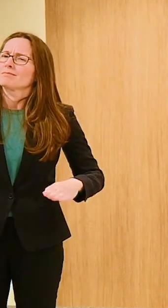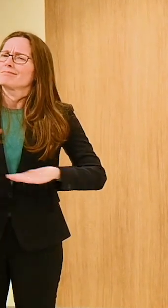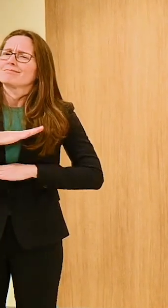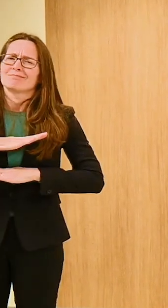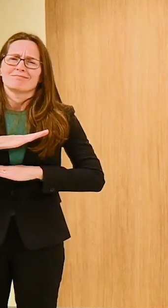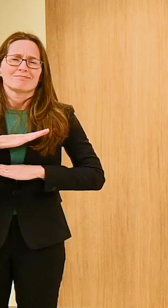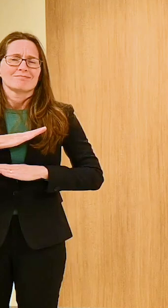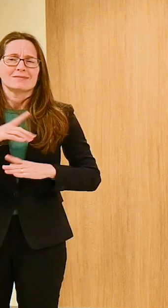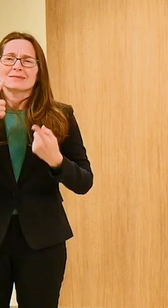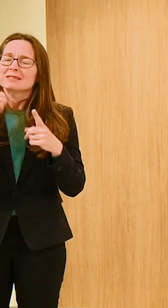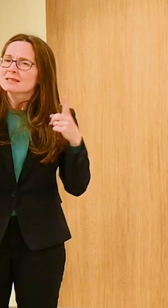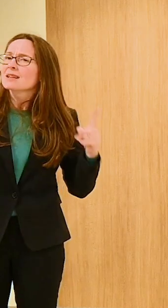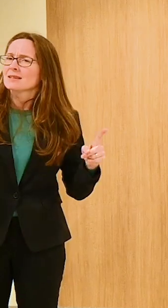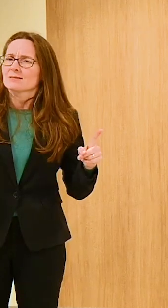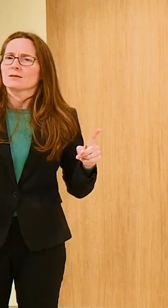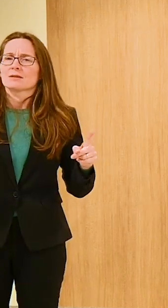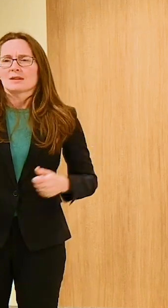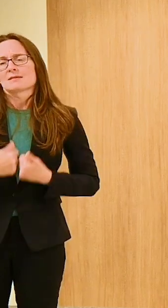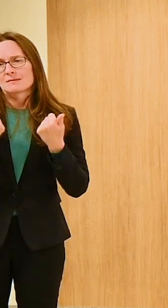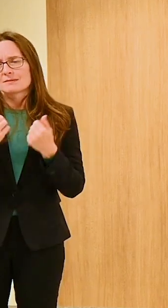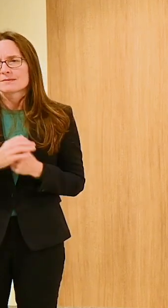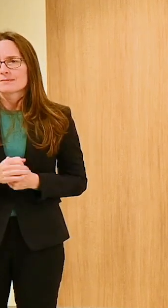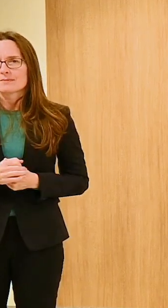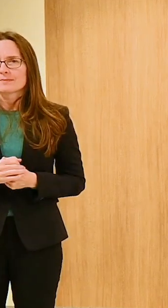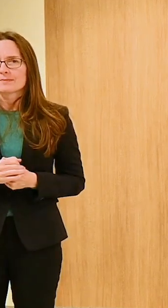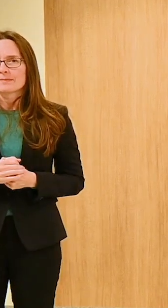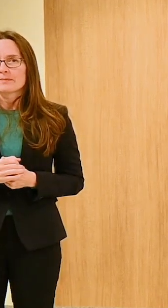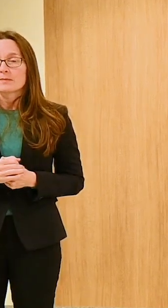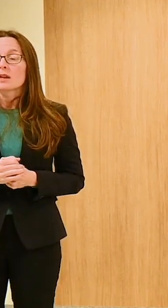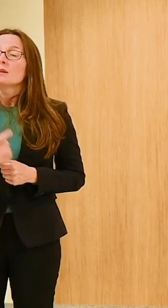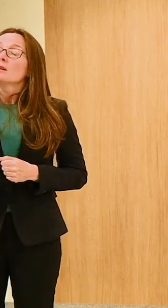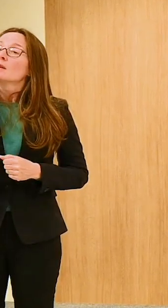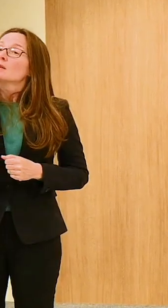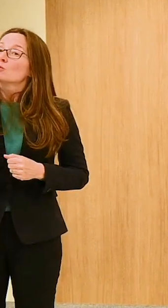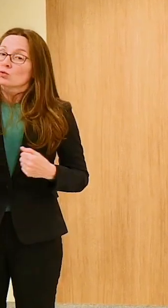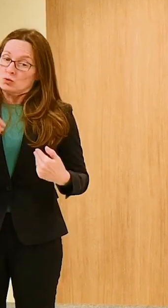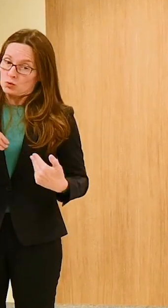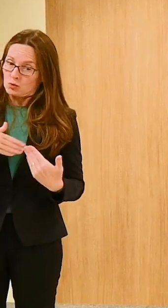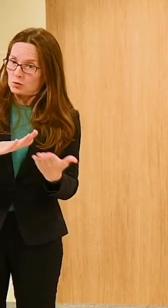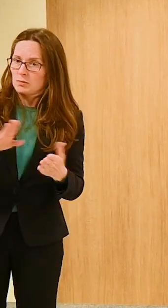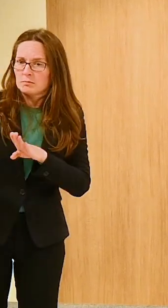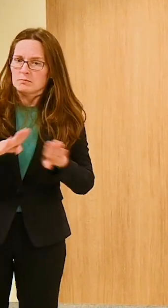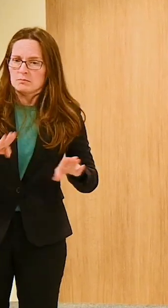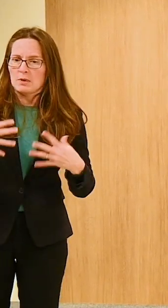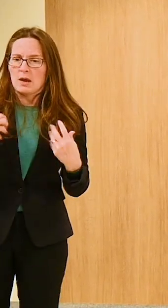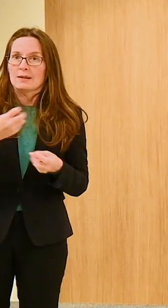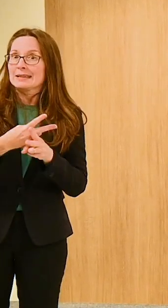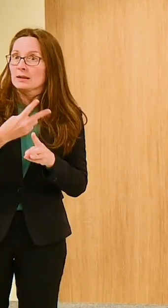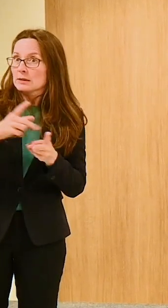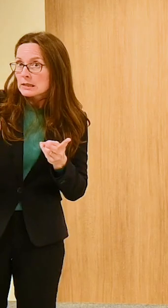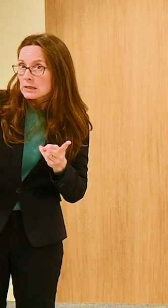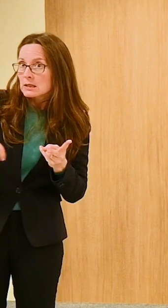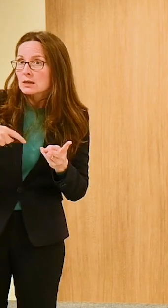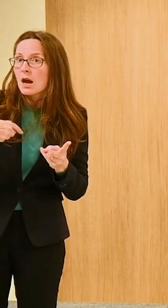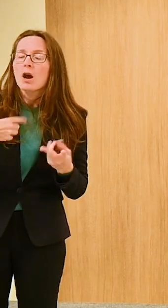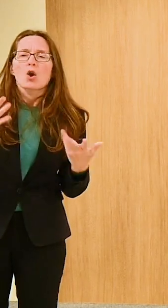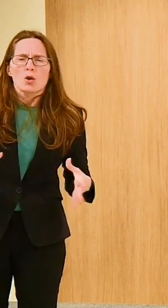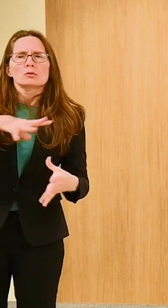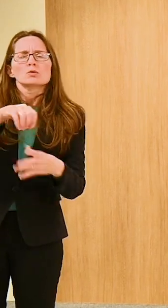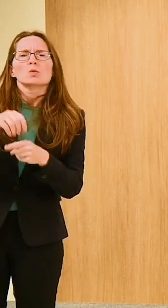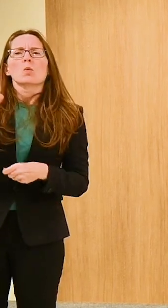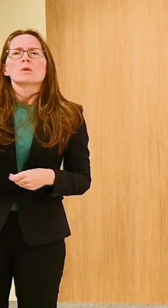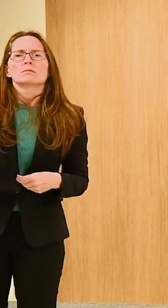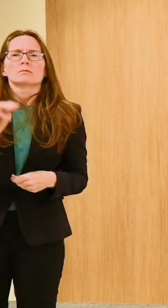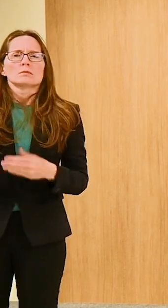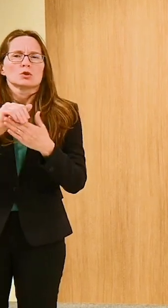life. To address our behavioral health care needs, I included $1 million in my budget earlier this year